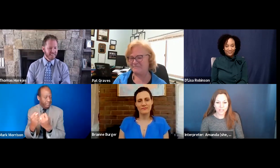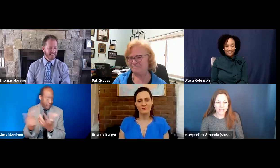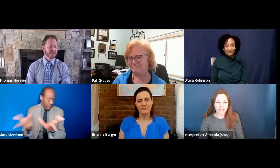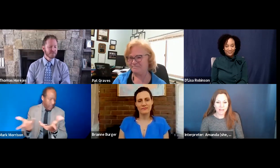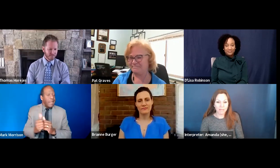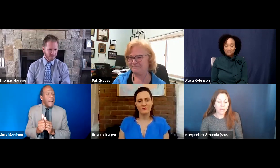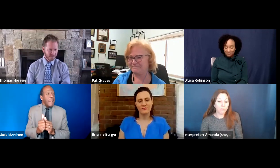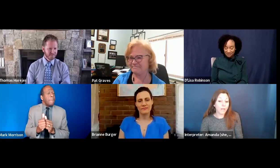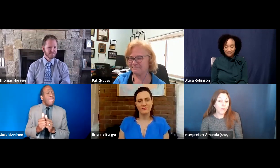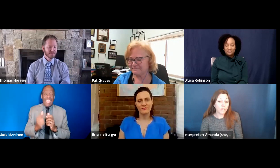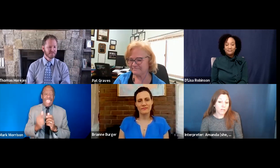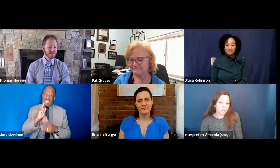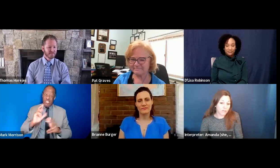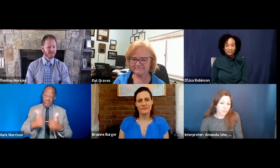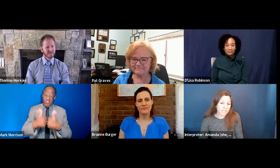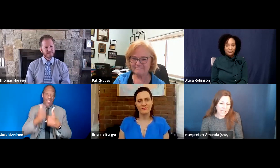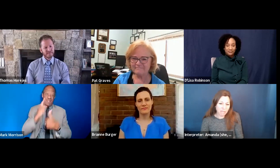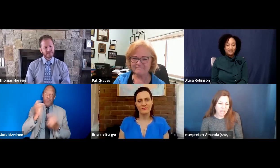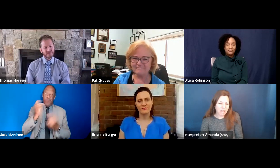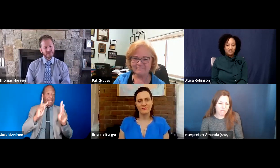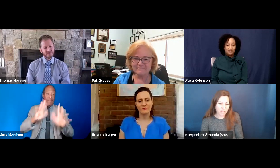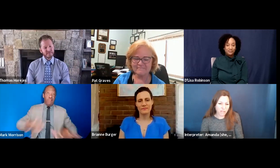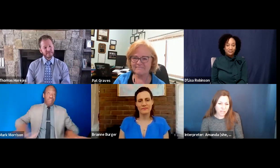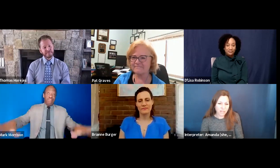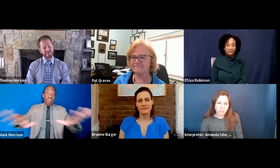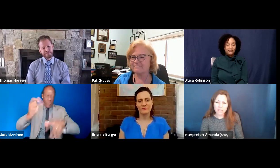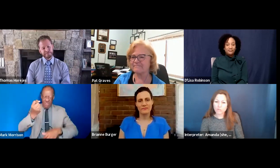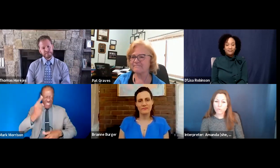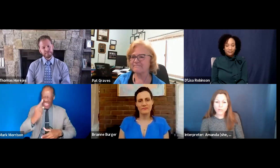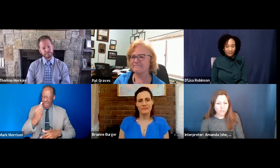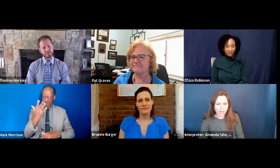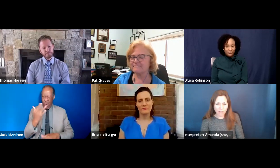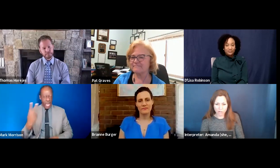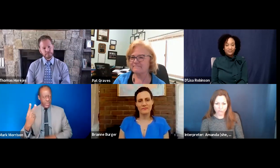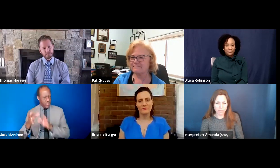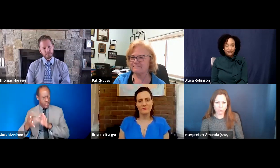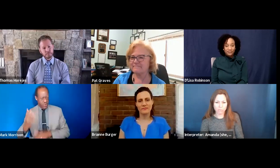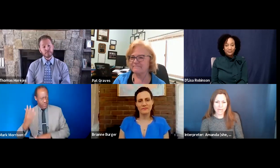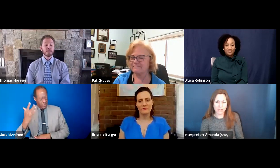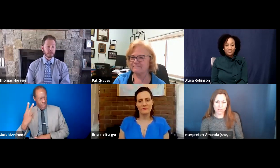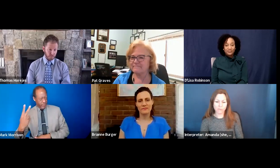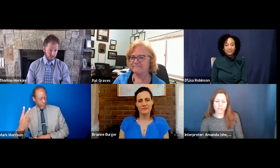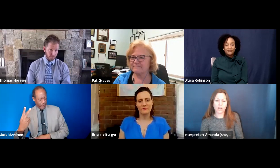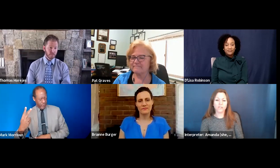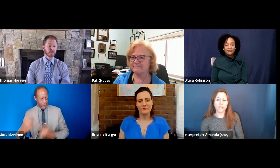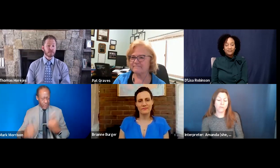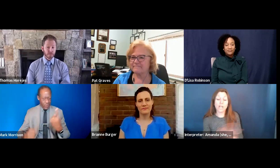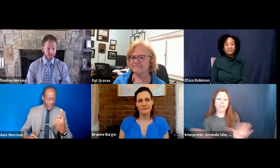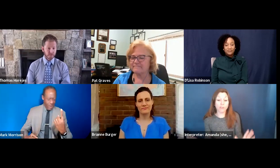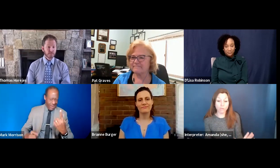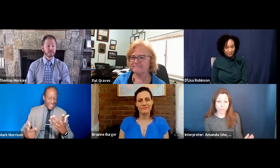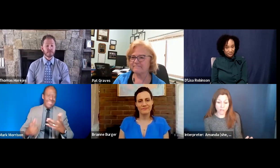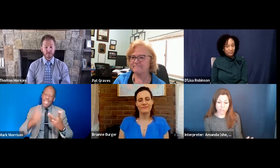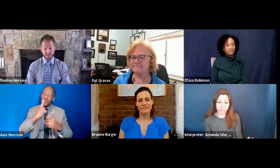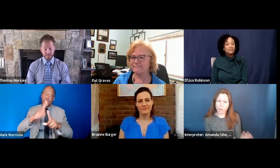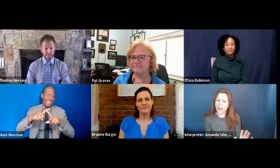interpreters. And we always call each other a team in the field, but it's a real challenge for people right now to understand, challenge